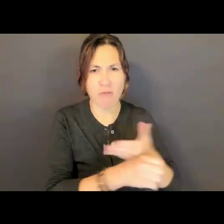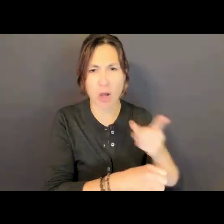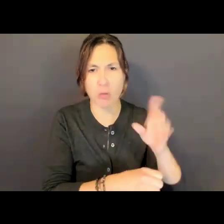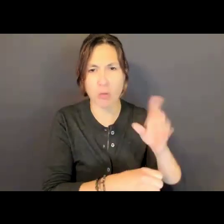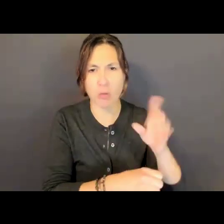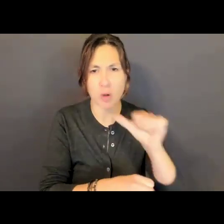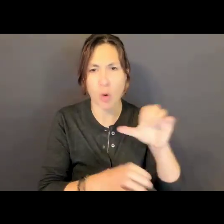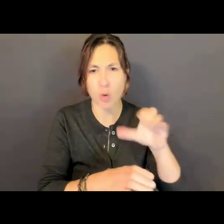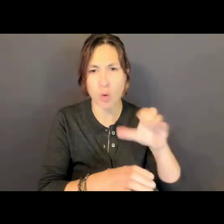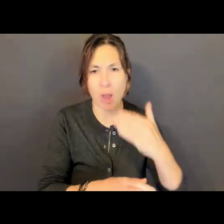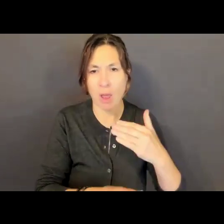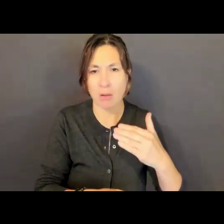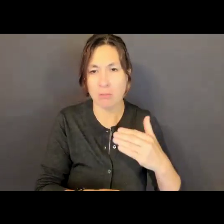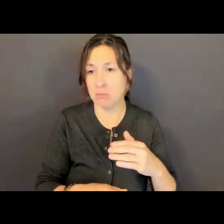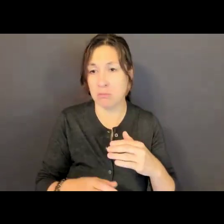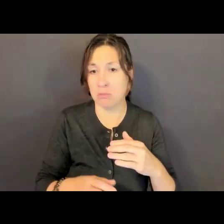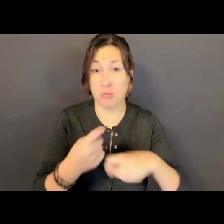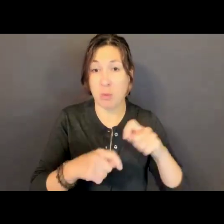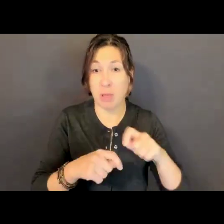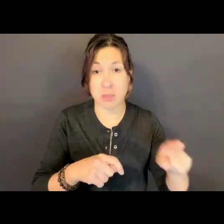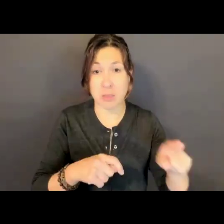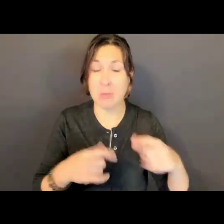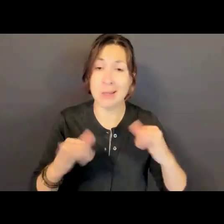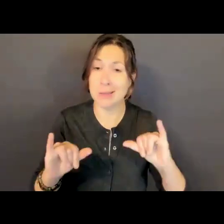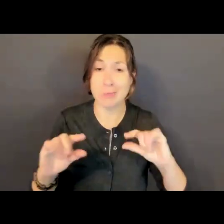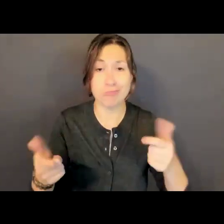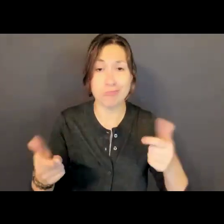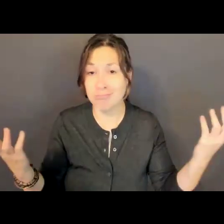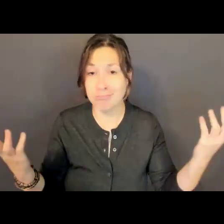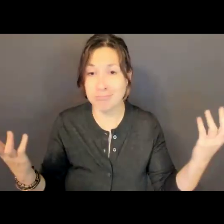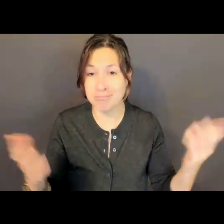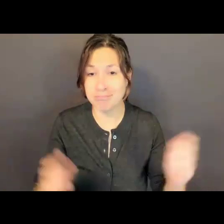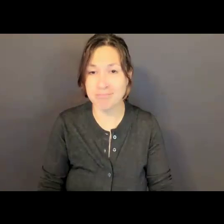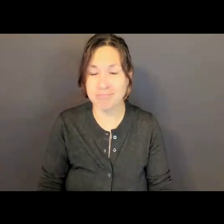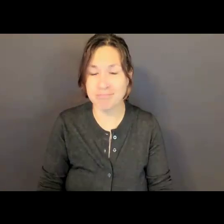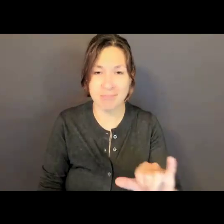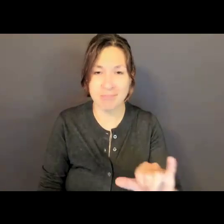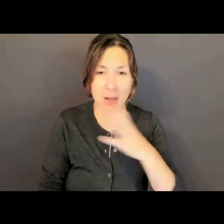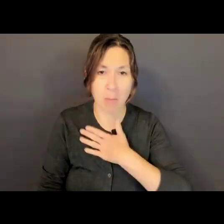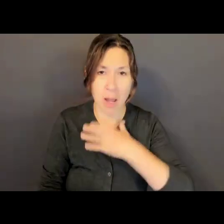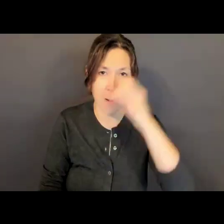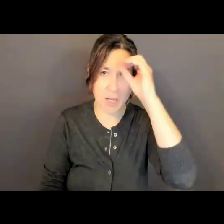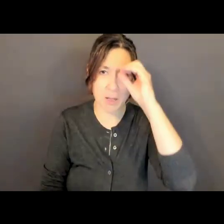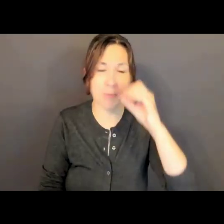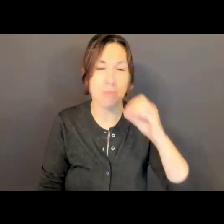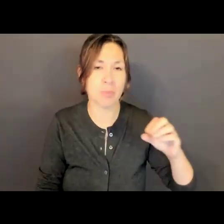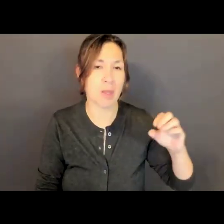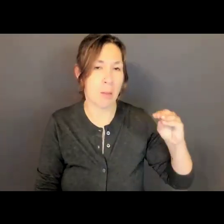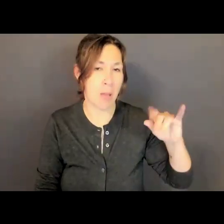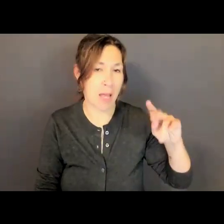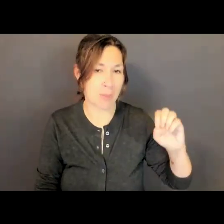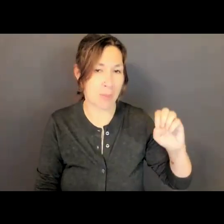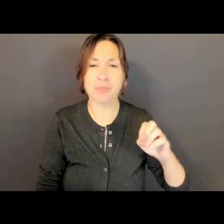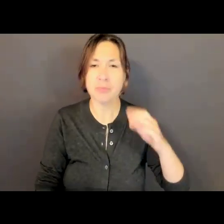And so that's just my opinion on it. I would love to just add something to that. I think your question is getting to this change in